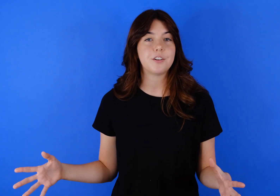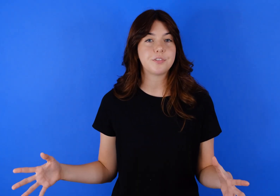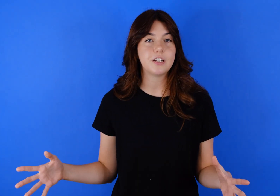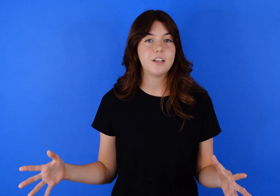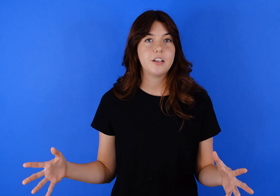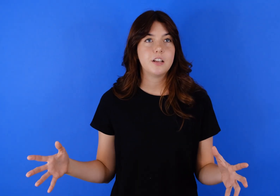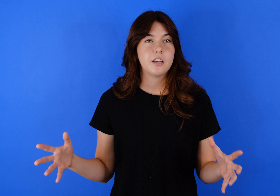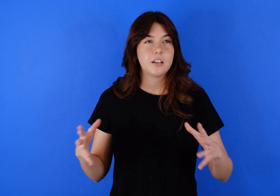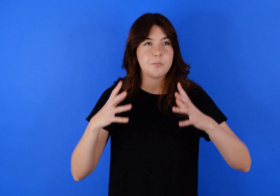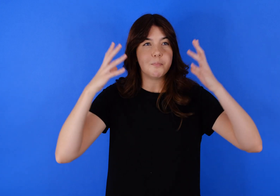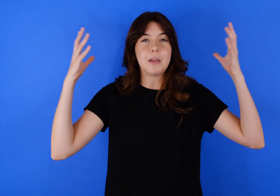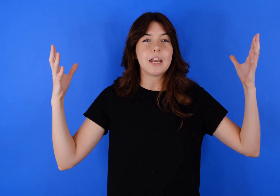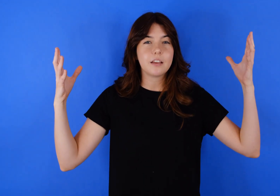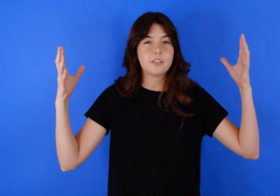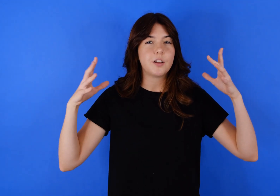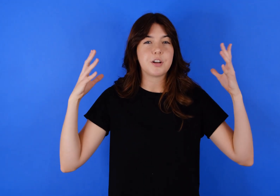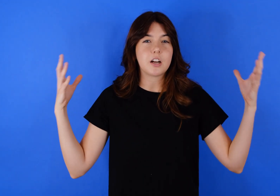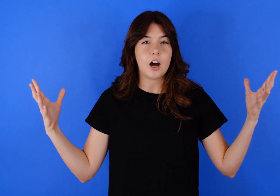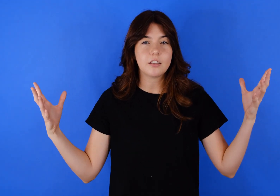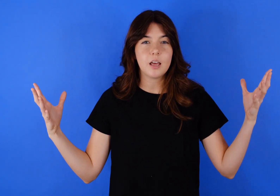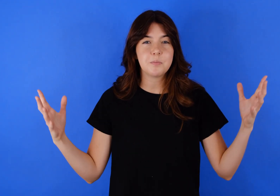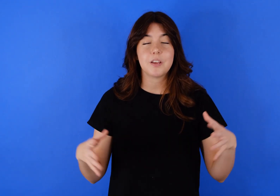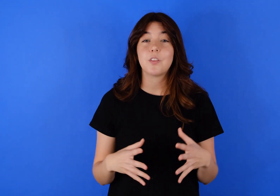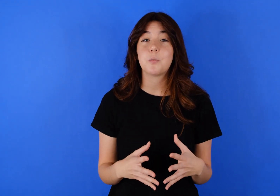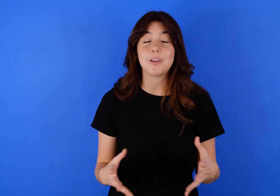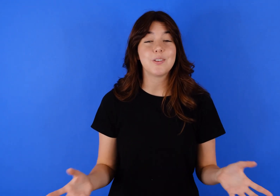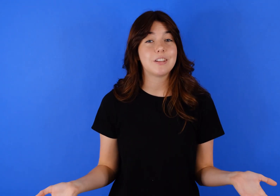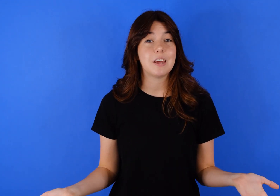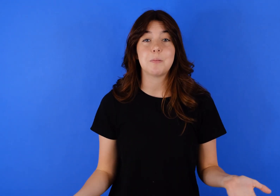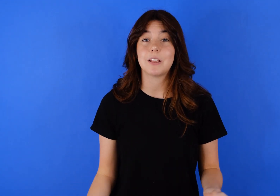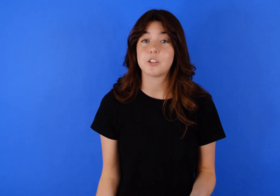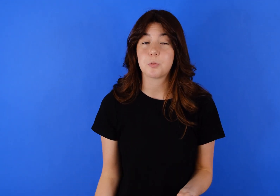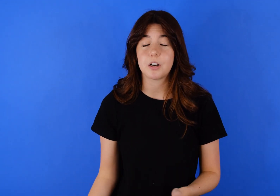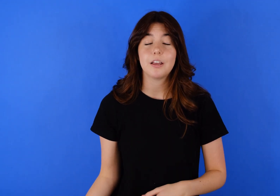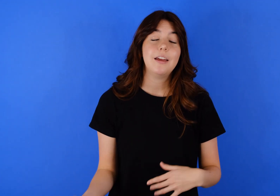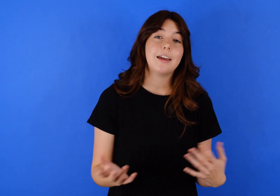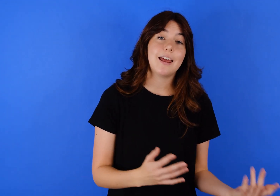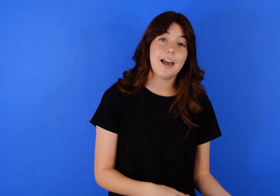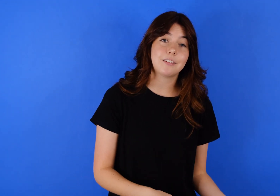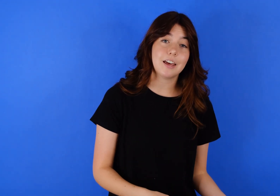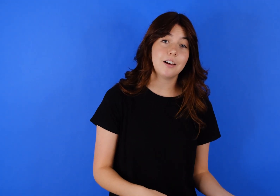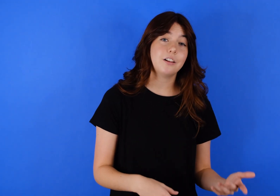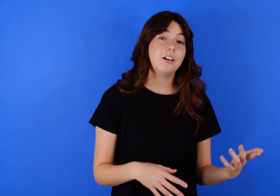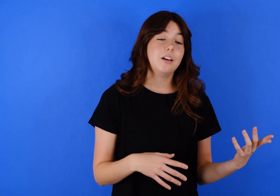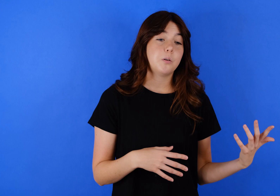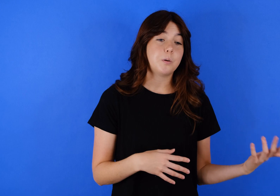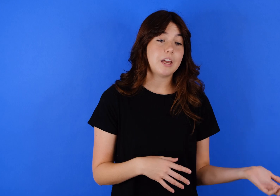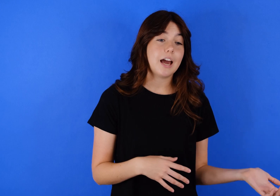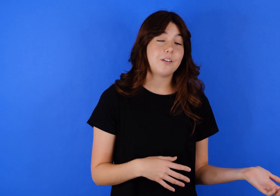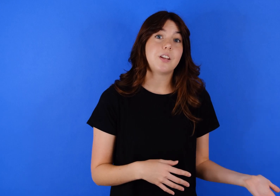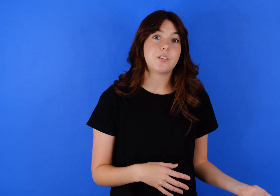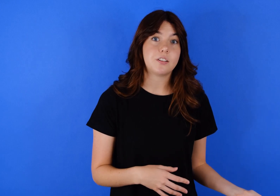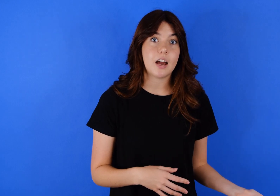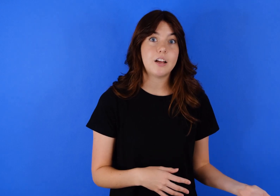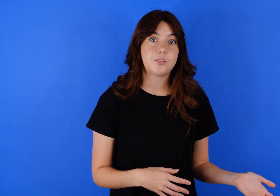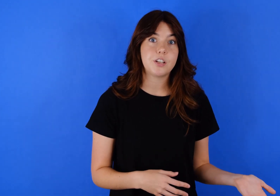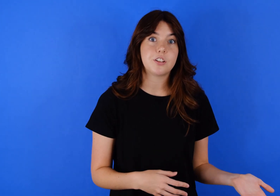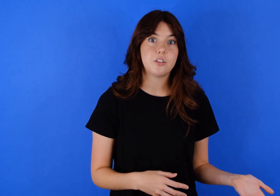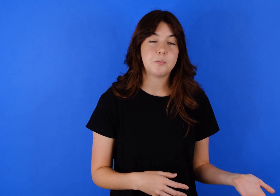different meanings and different concepts, even though we use the same English word. In ASL, we have different signs for each of those